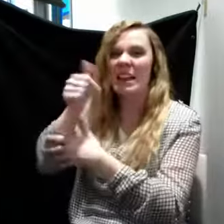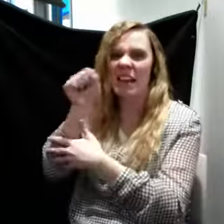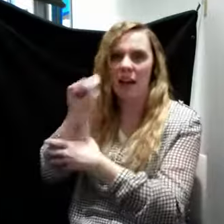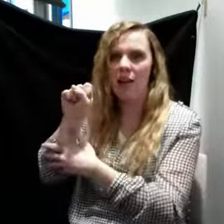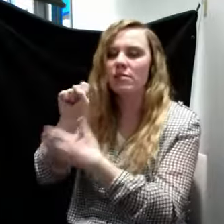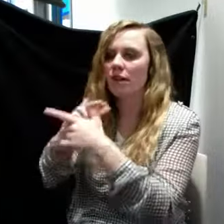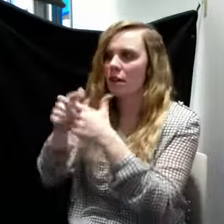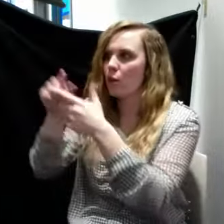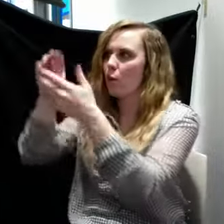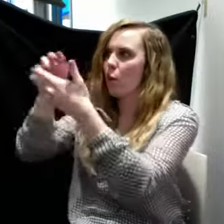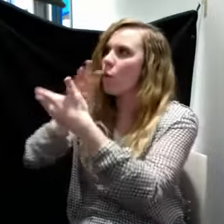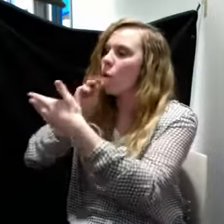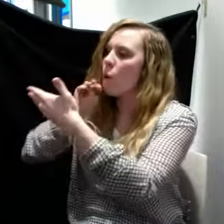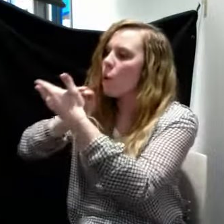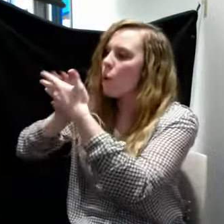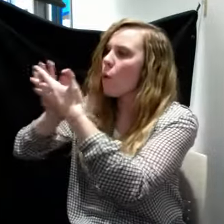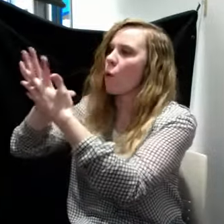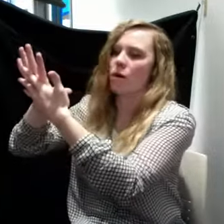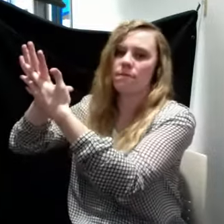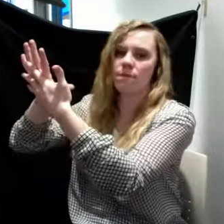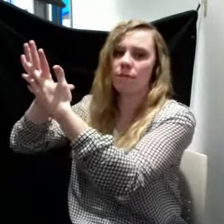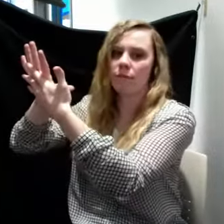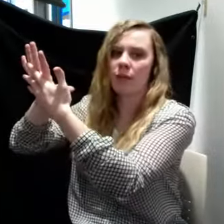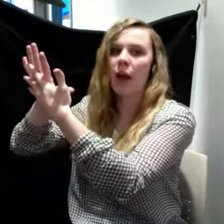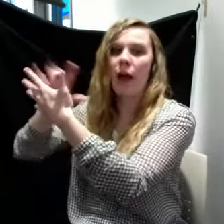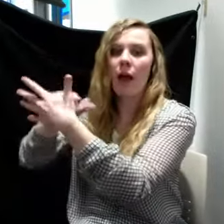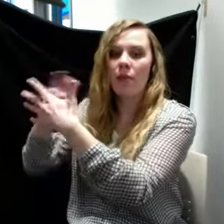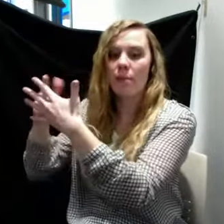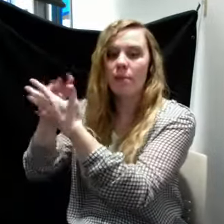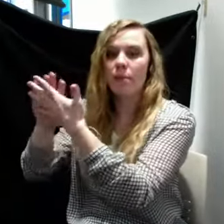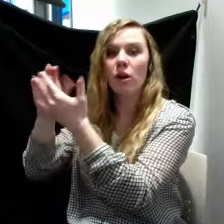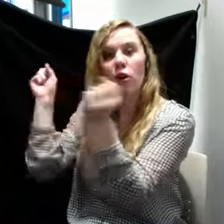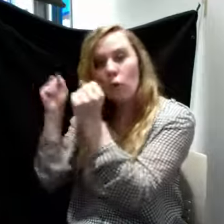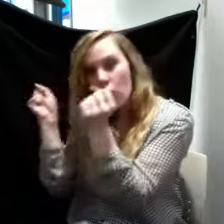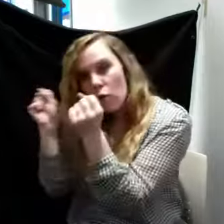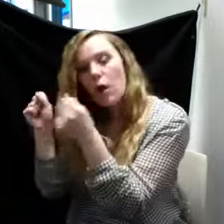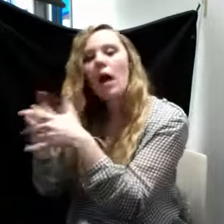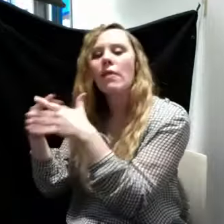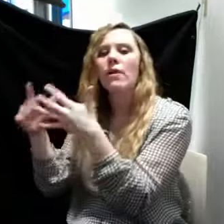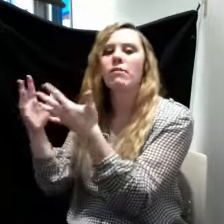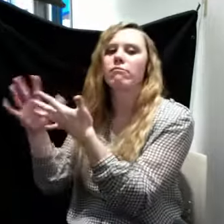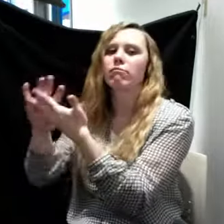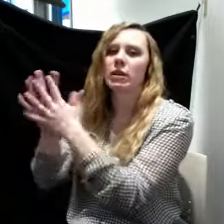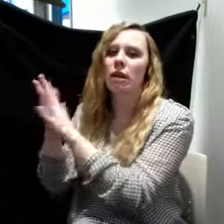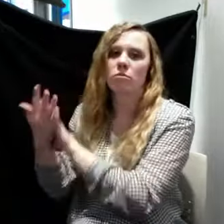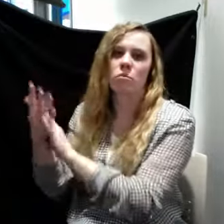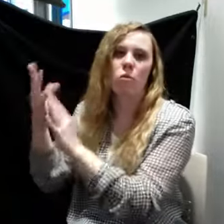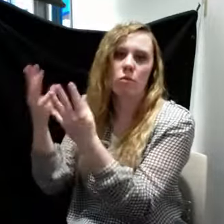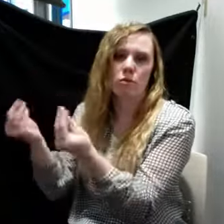vapor. The water vapor in your breath hits the window, it cools and collects, and that's condensation. Another